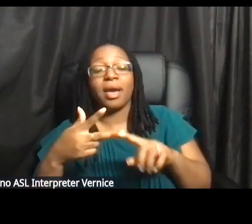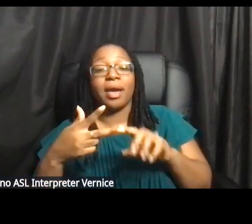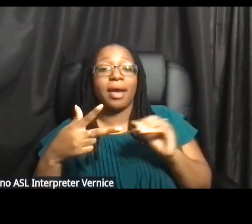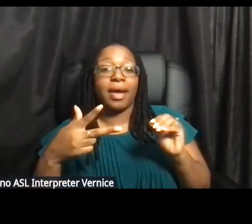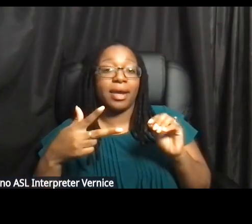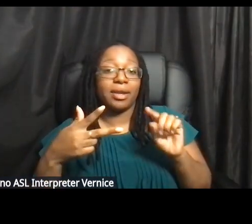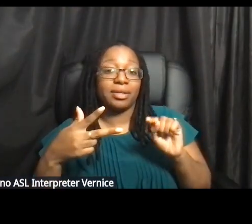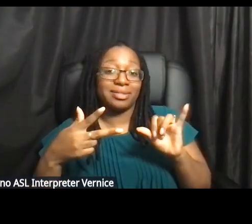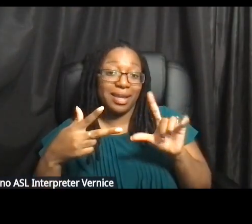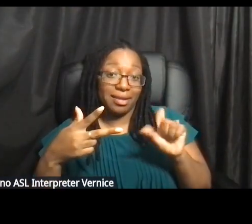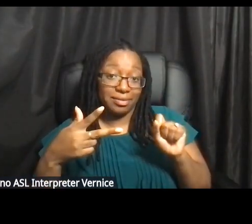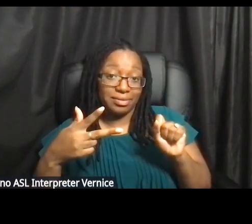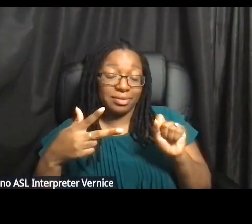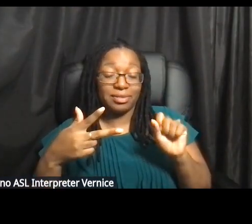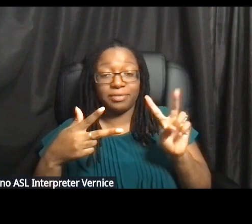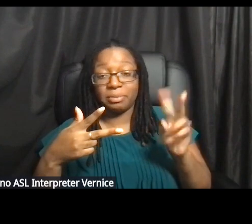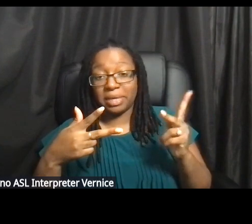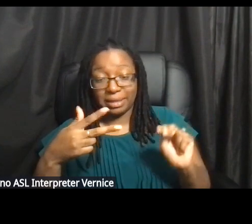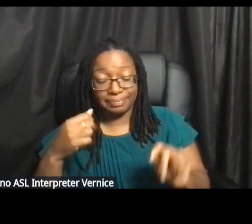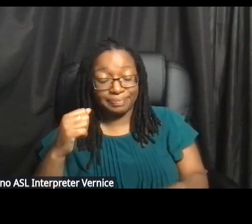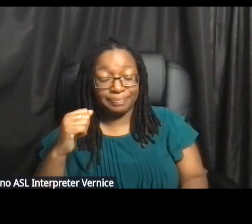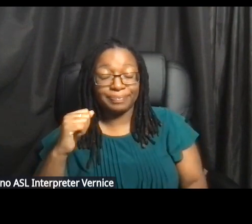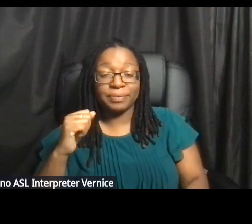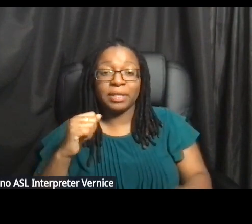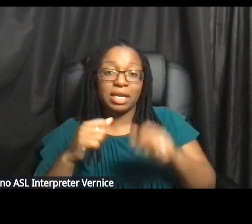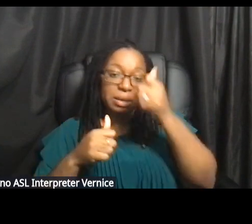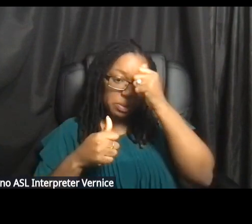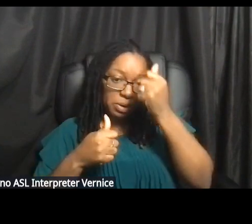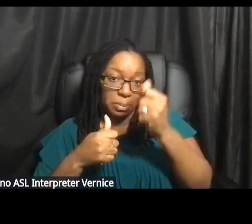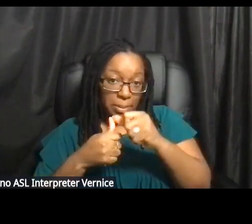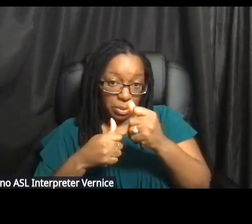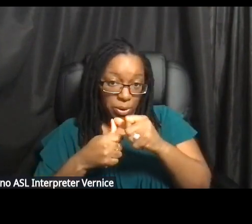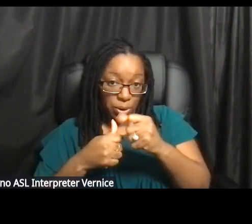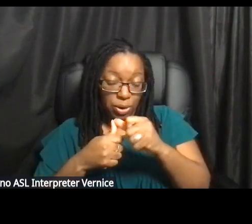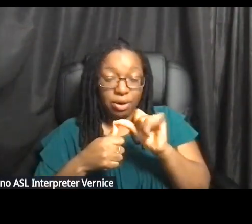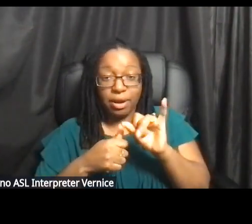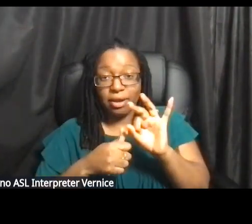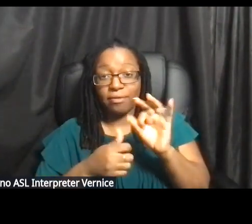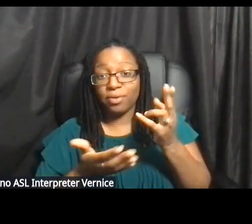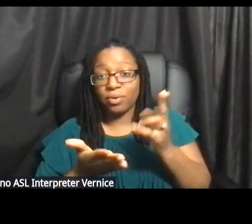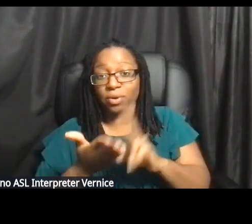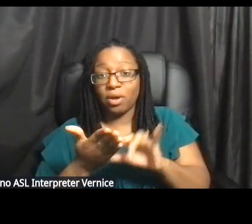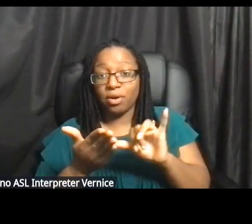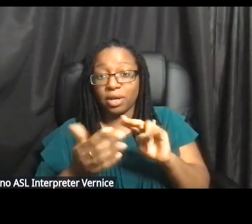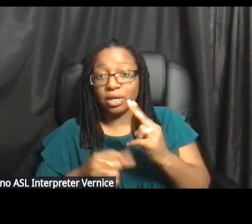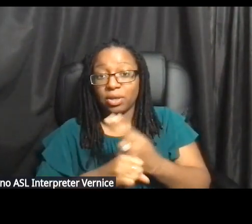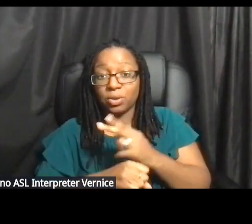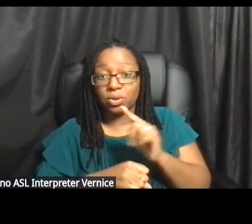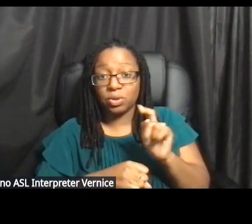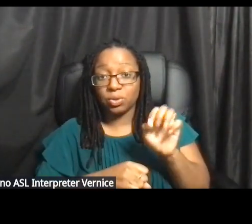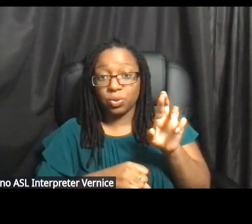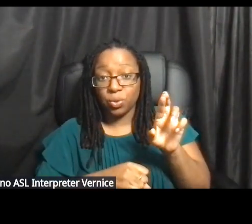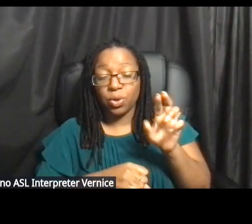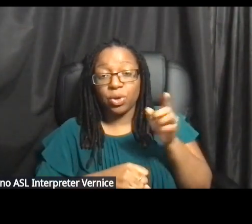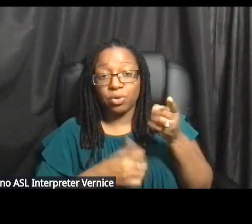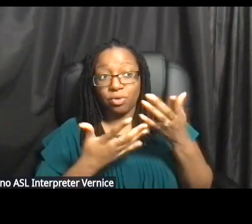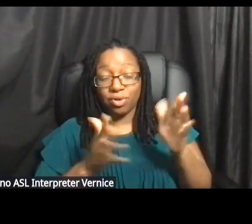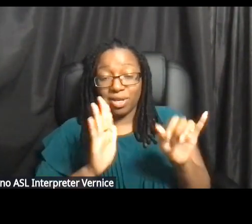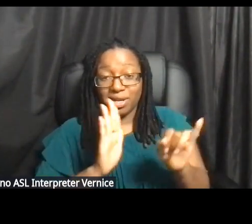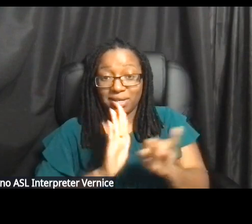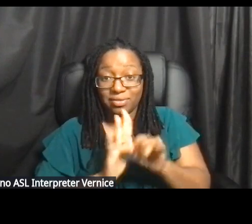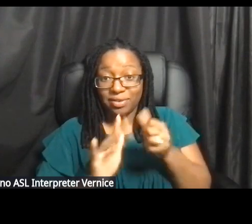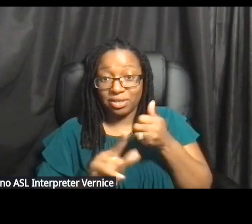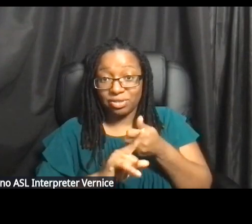kit. But remember the mindset. If you log into Facebook on Tor, you just identified yourself in that instance.